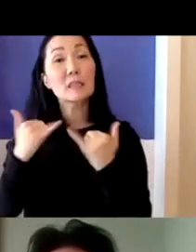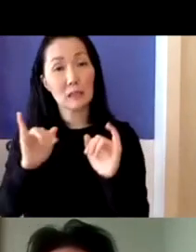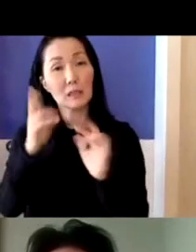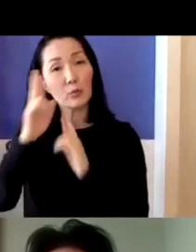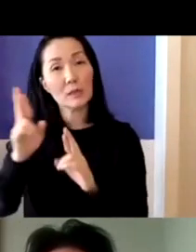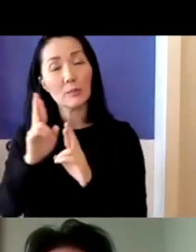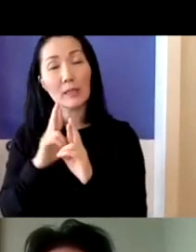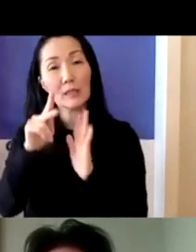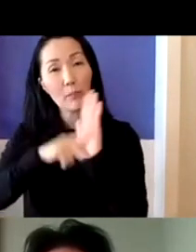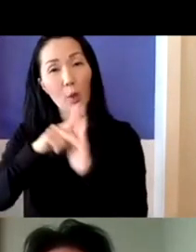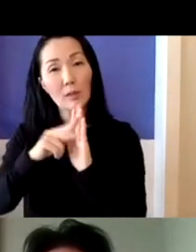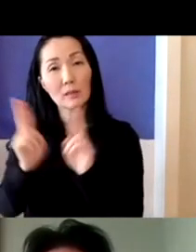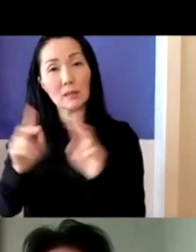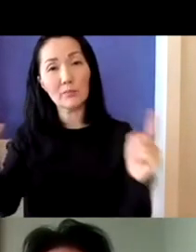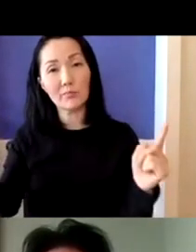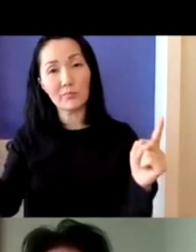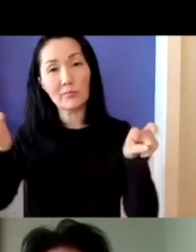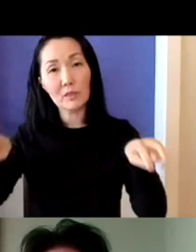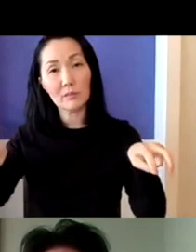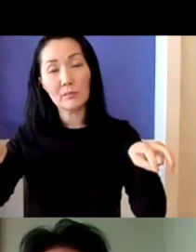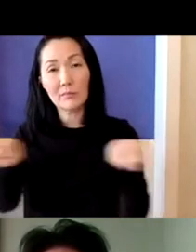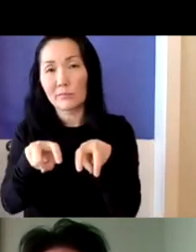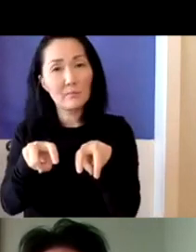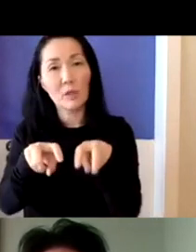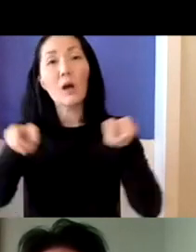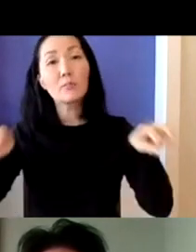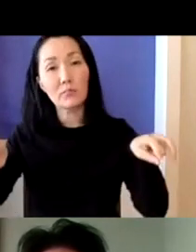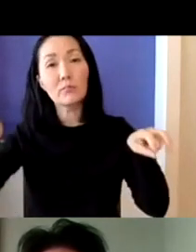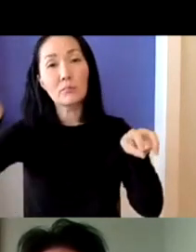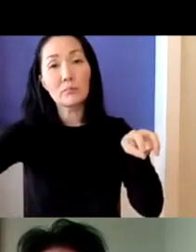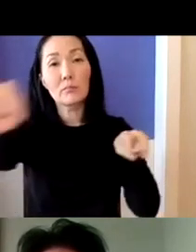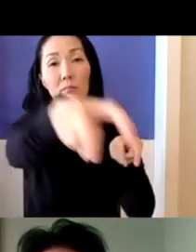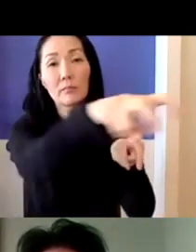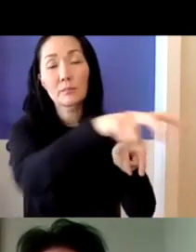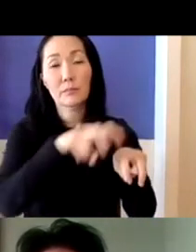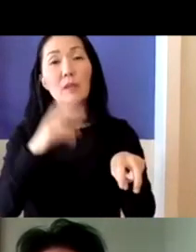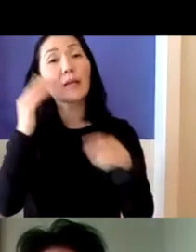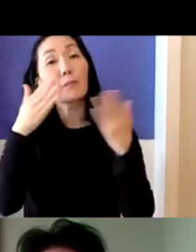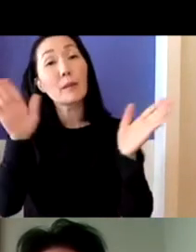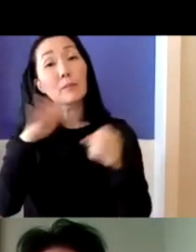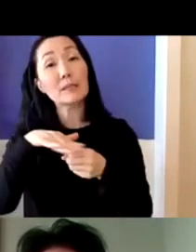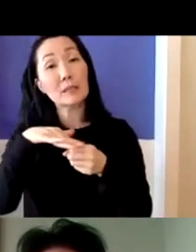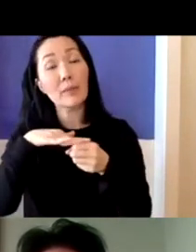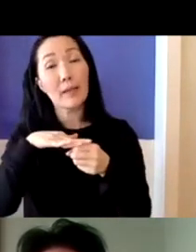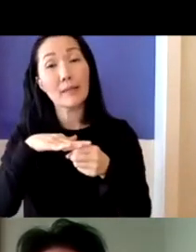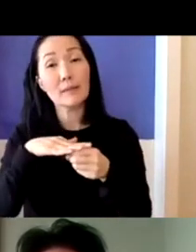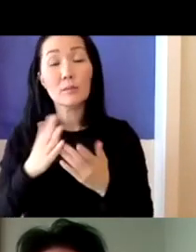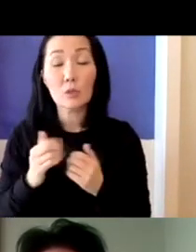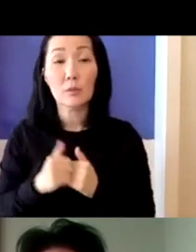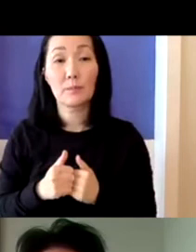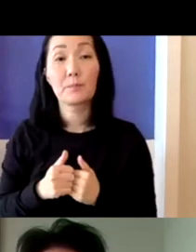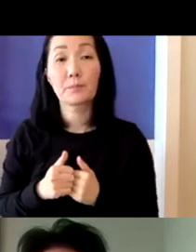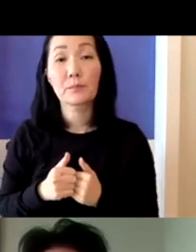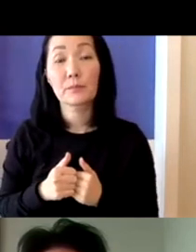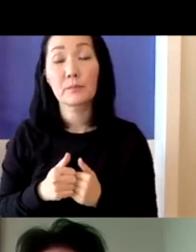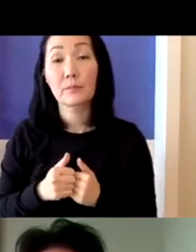socialize, right? And to gather a little bit, you know, but I think what has really highlighted during the pandemic